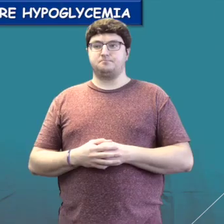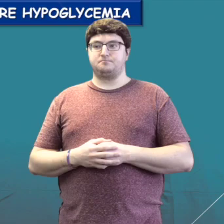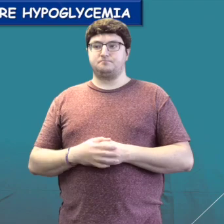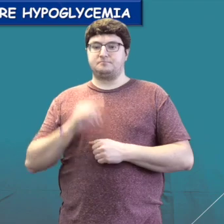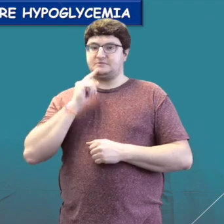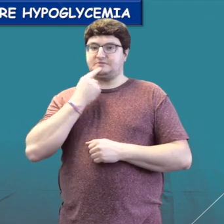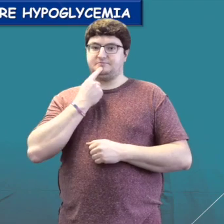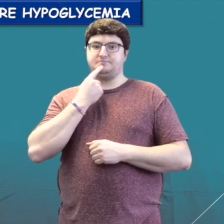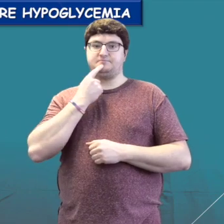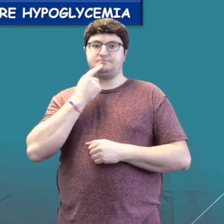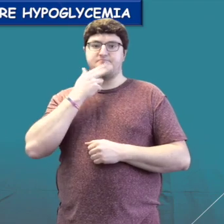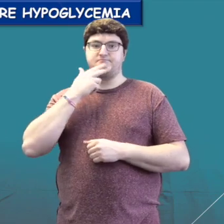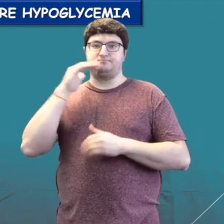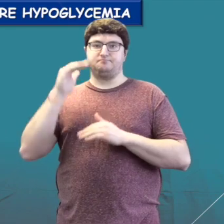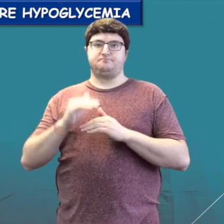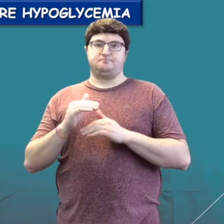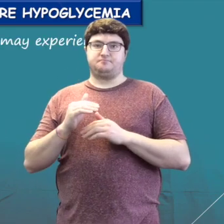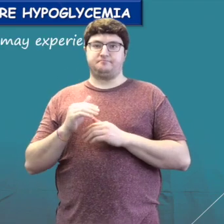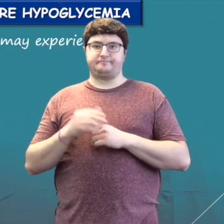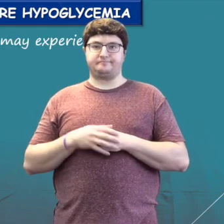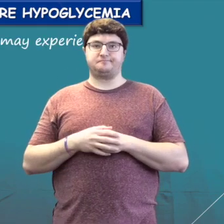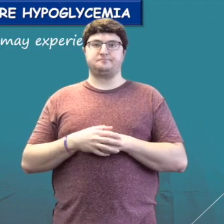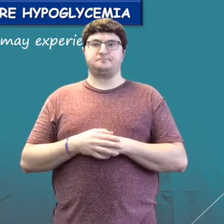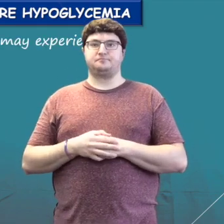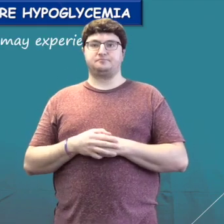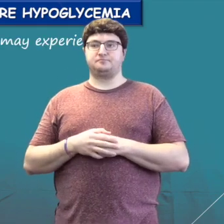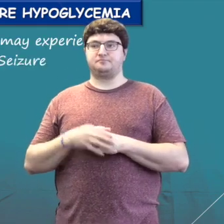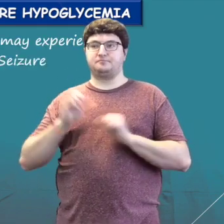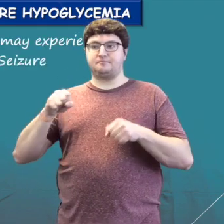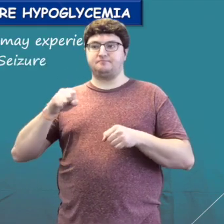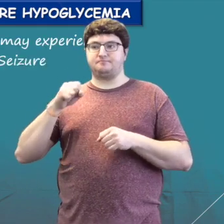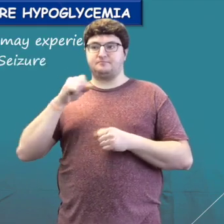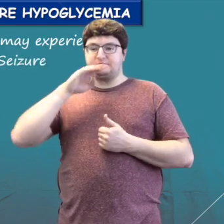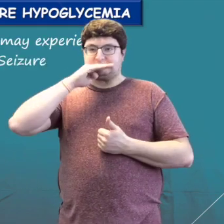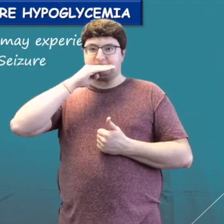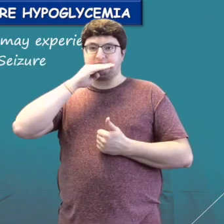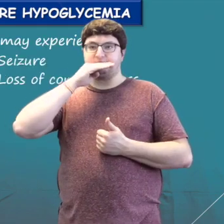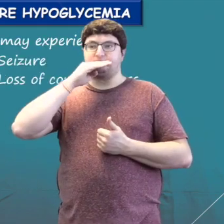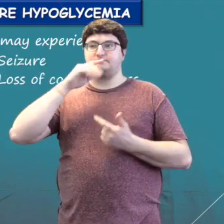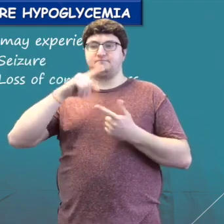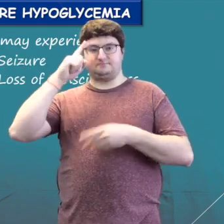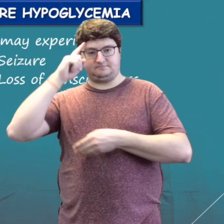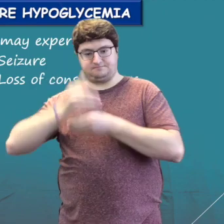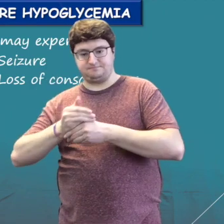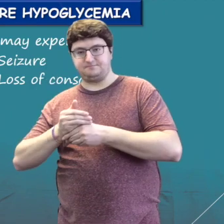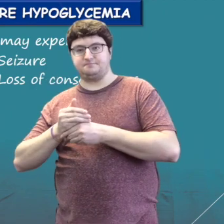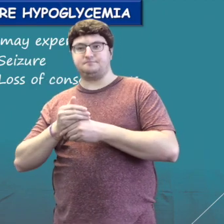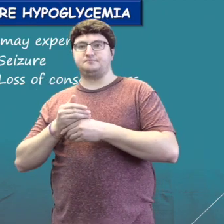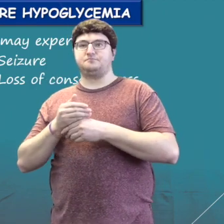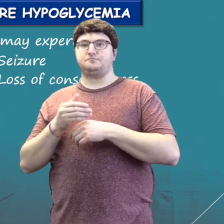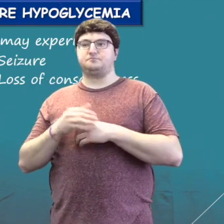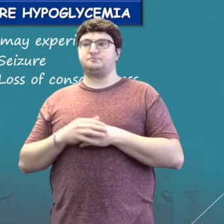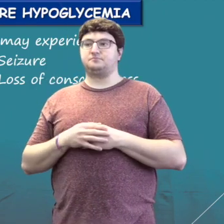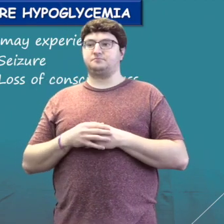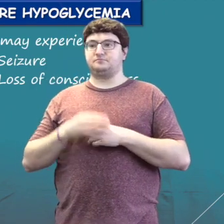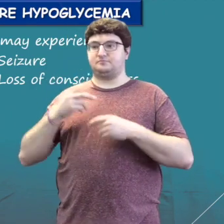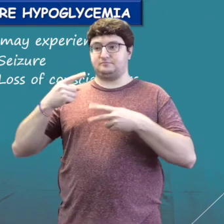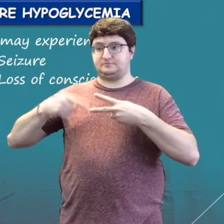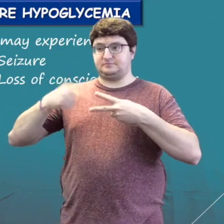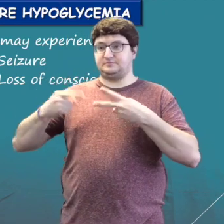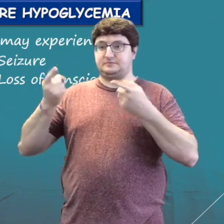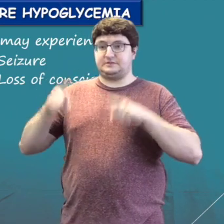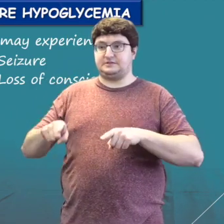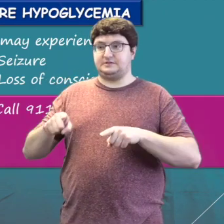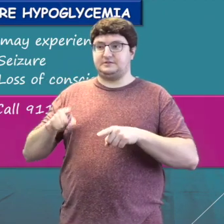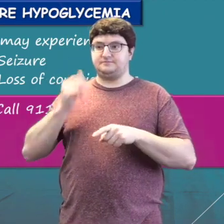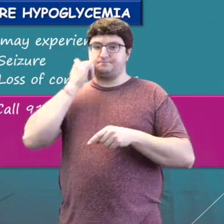With severe hypoglycemia, the child may experience a seizure or loss of consciousness. If this